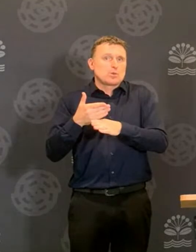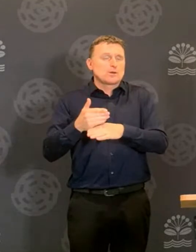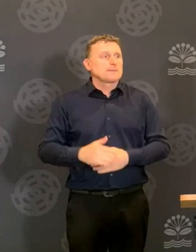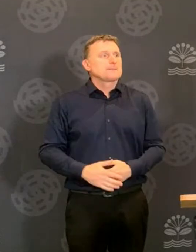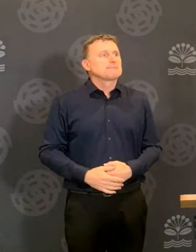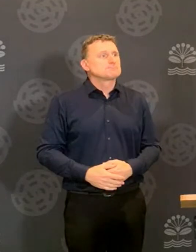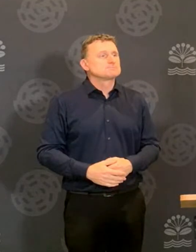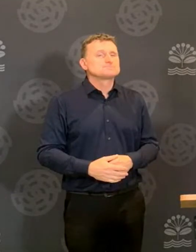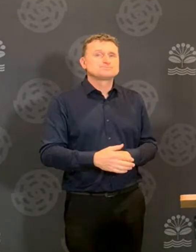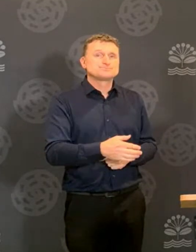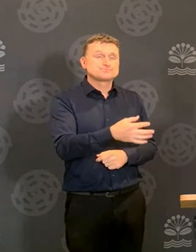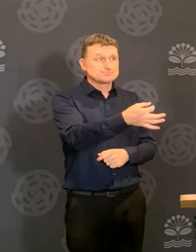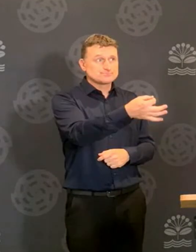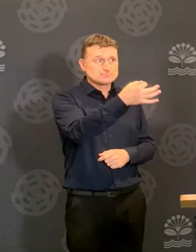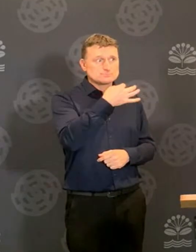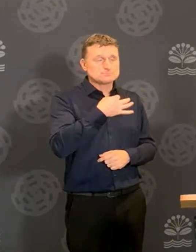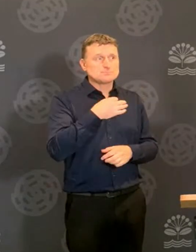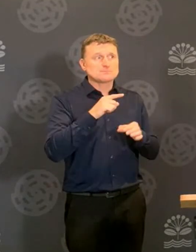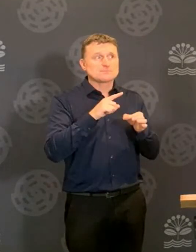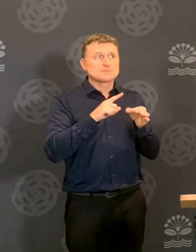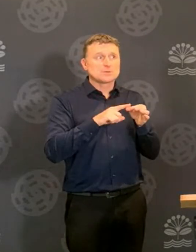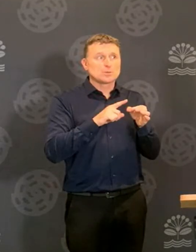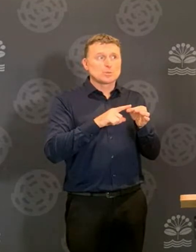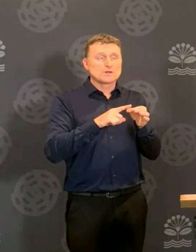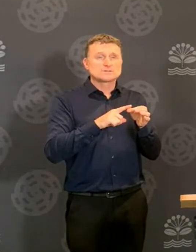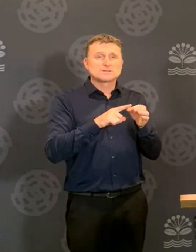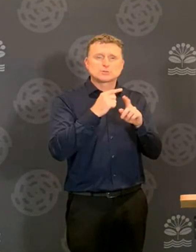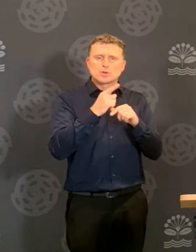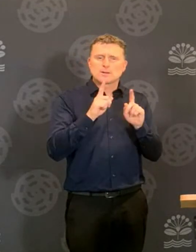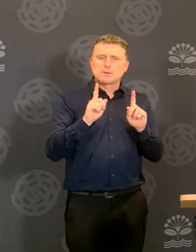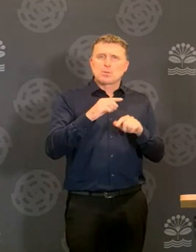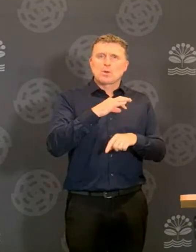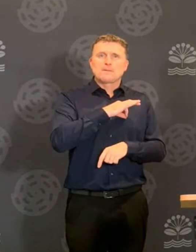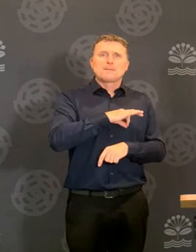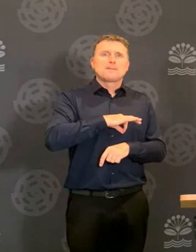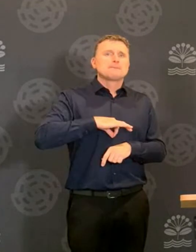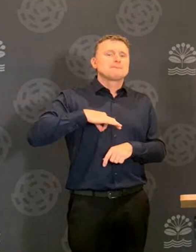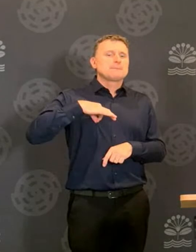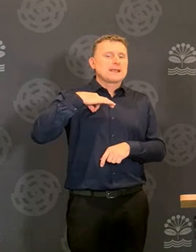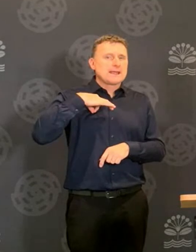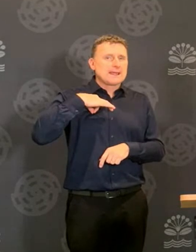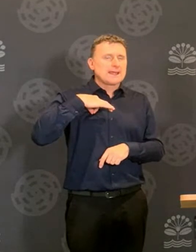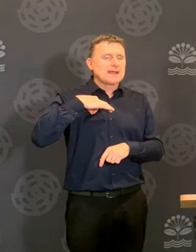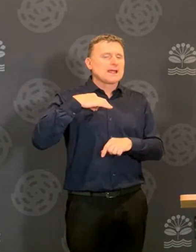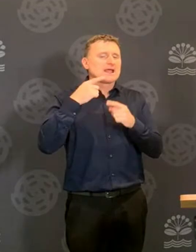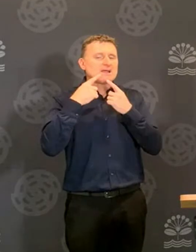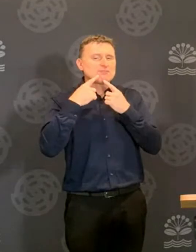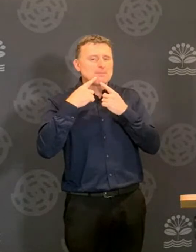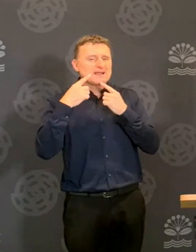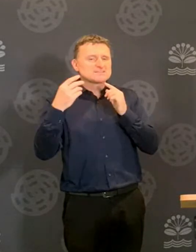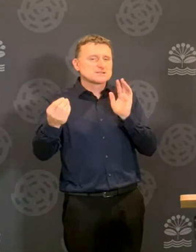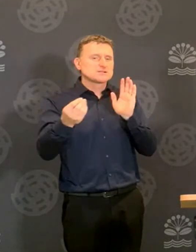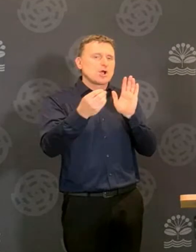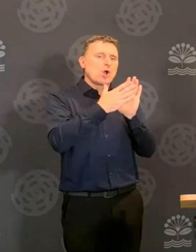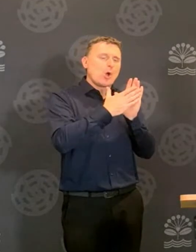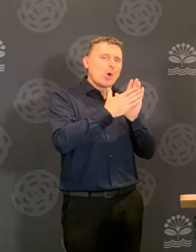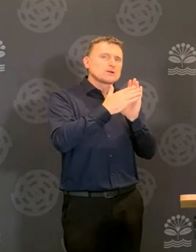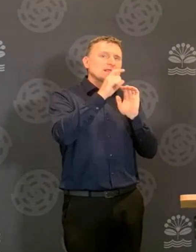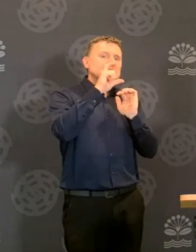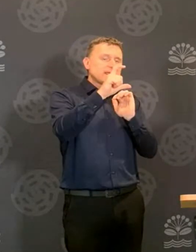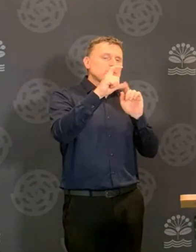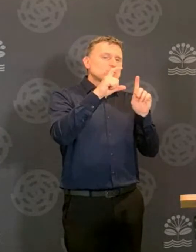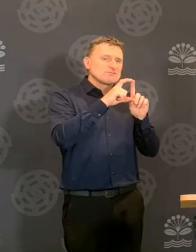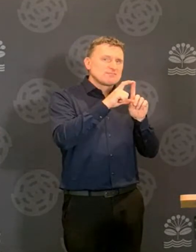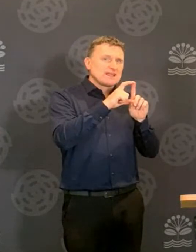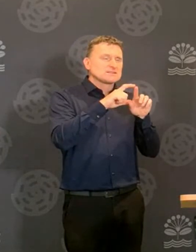The Mayor has told us this morning that the members of the staff were on civil defence or emergency management's email